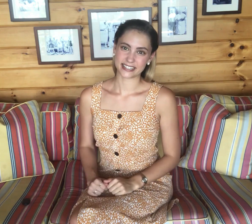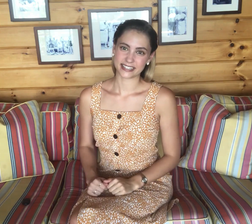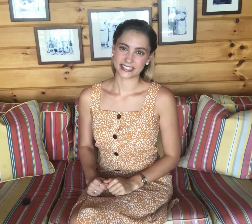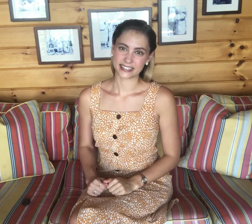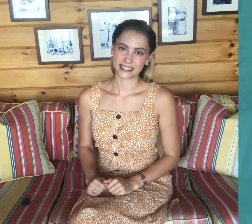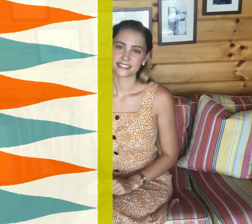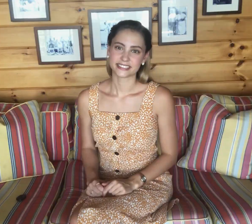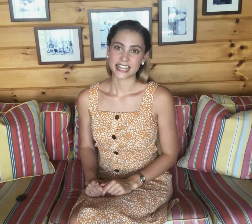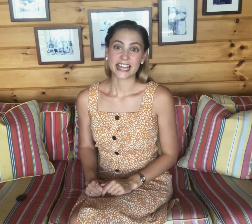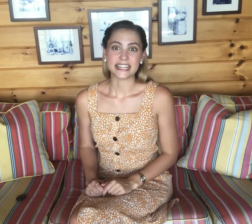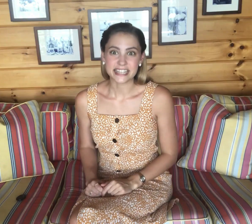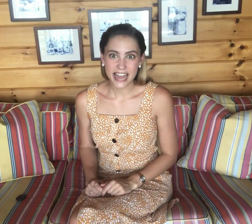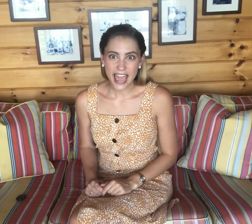wife?